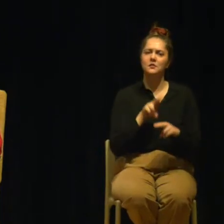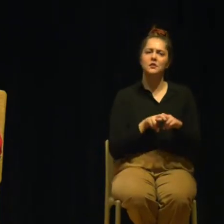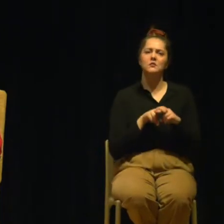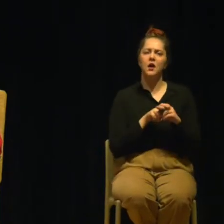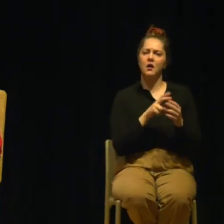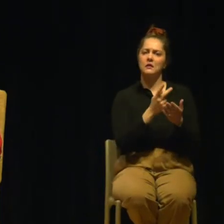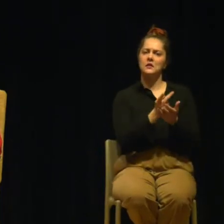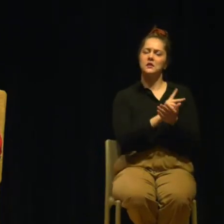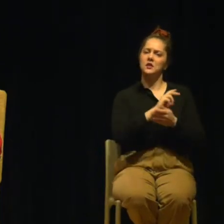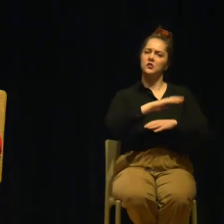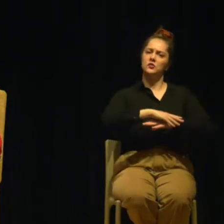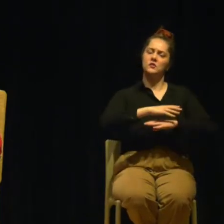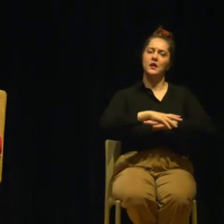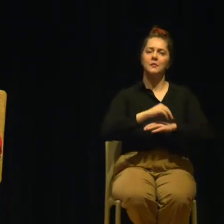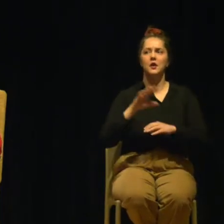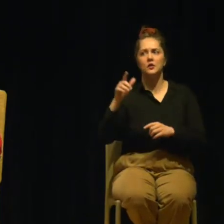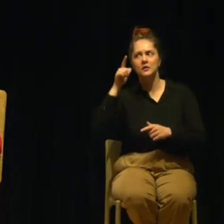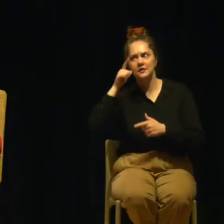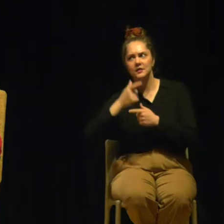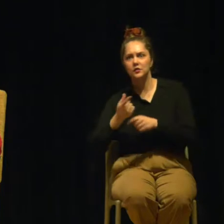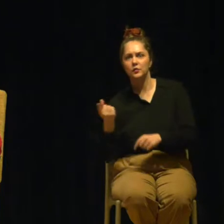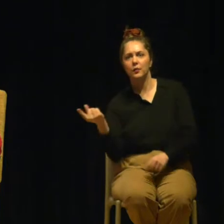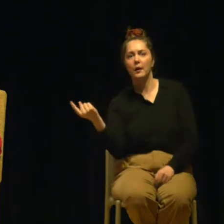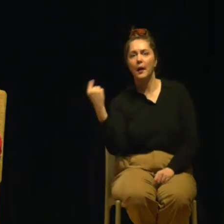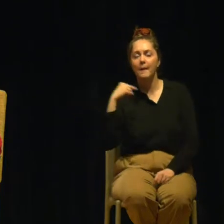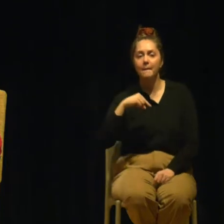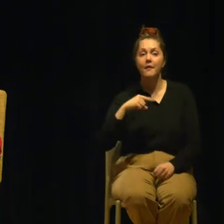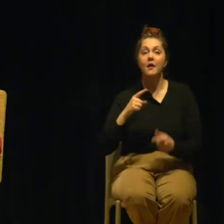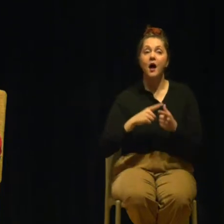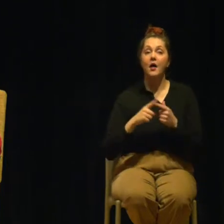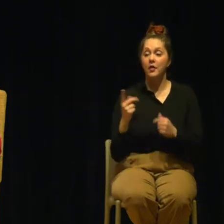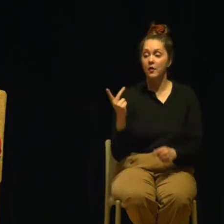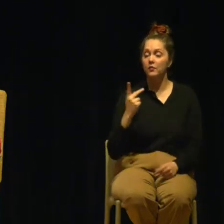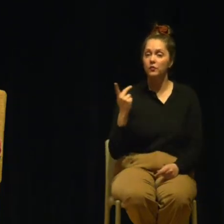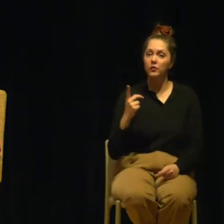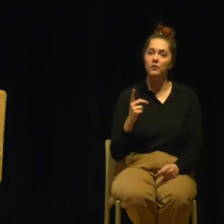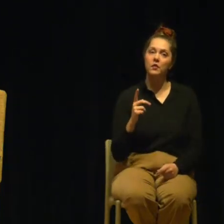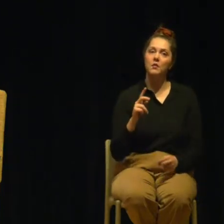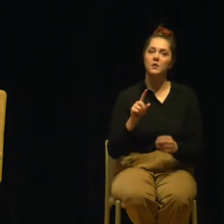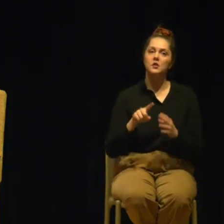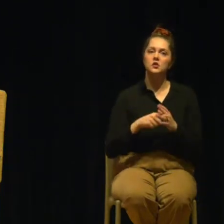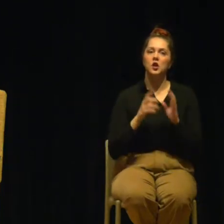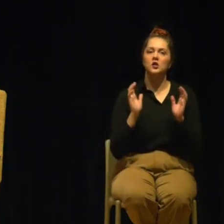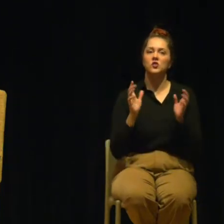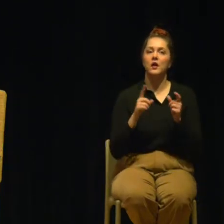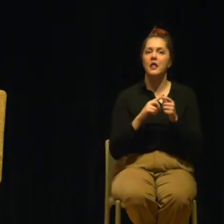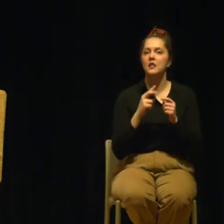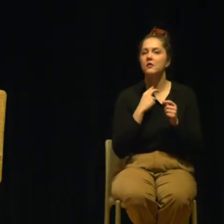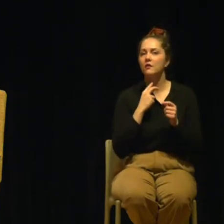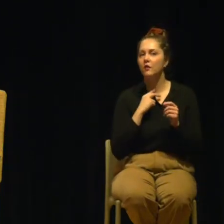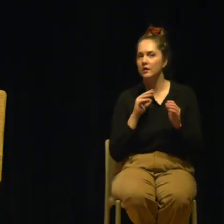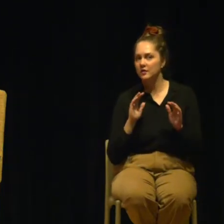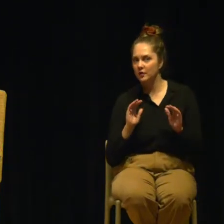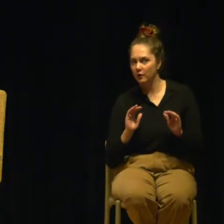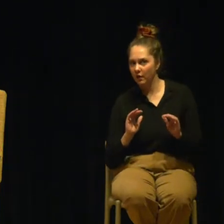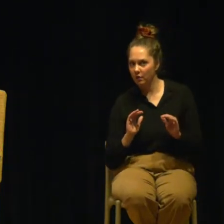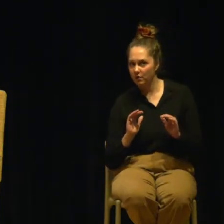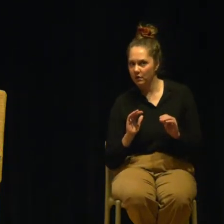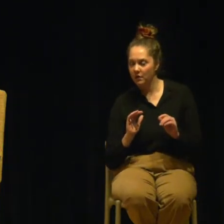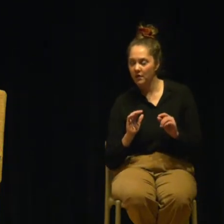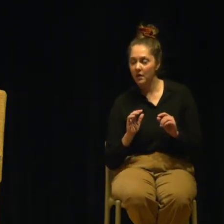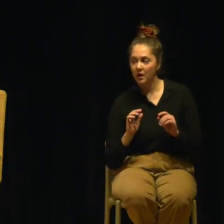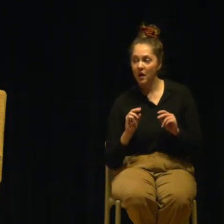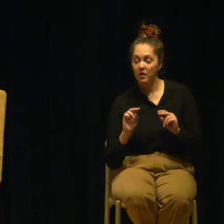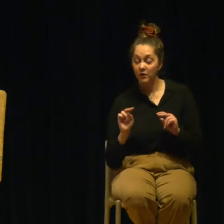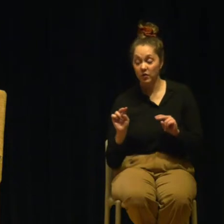the kitchen table, and her sister would come in, and then they would start talking, and their voices would get a little low. And then they would look